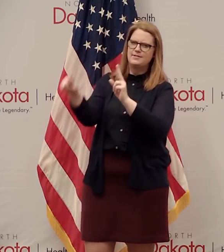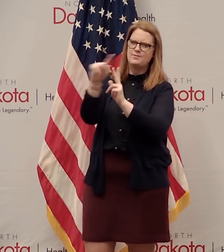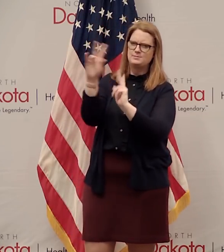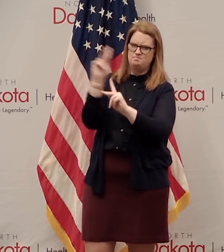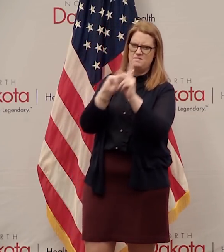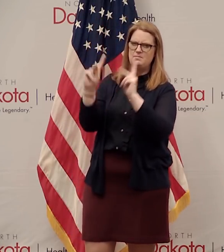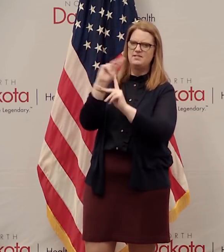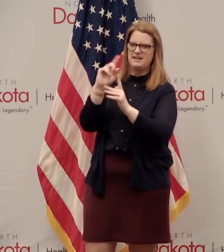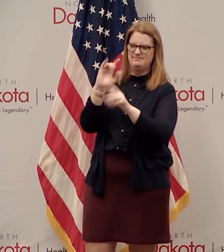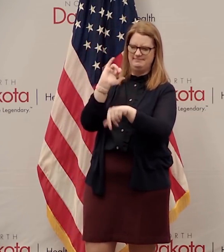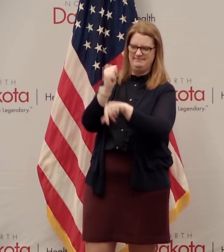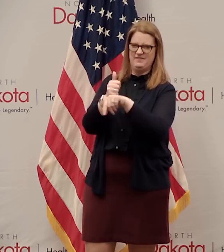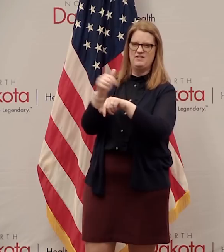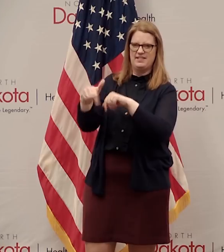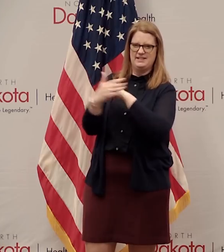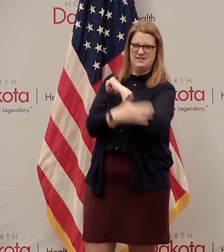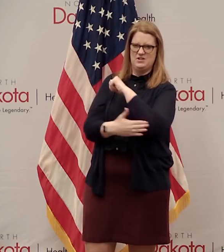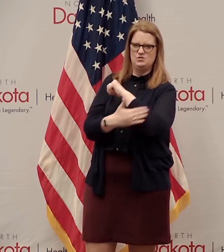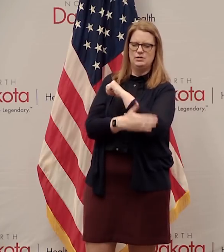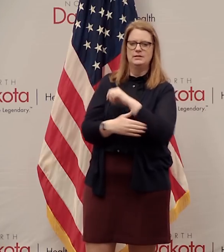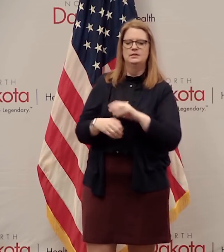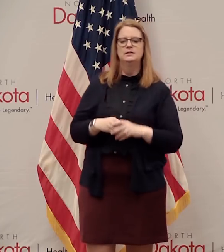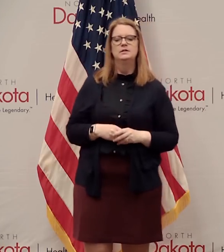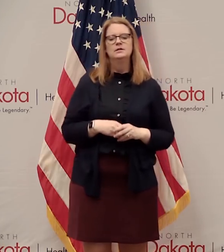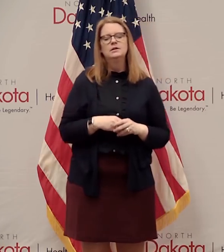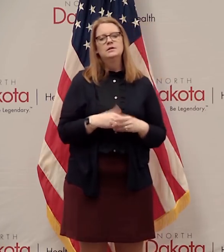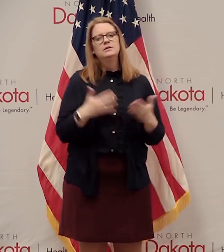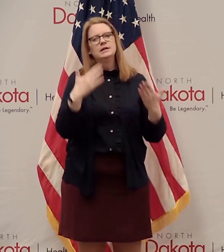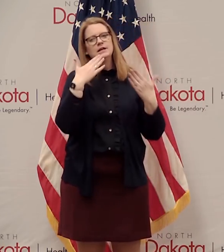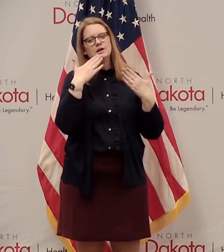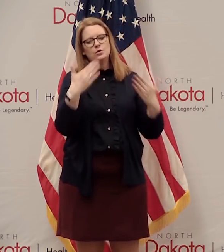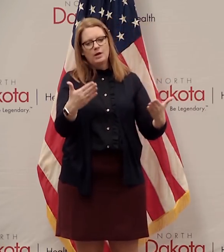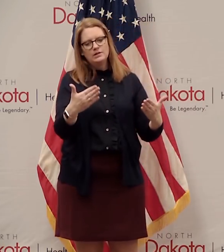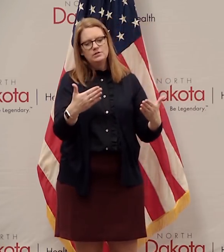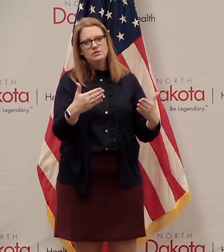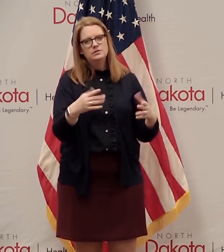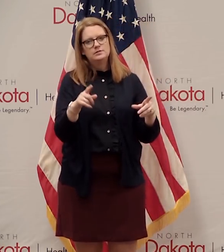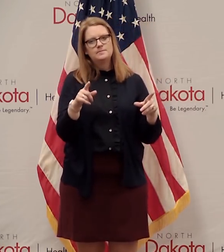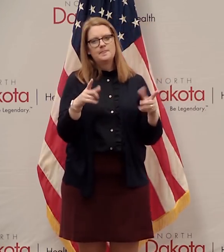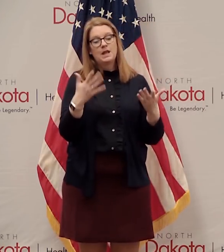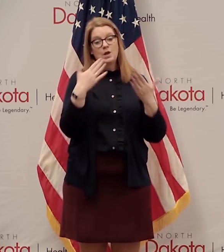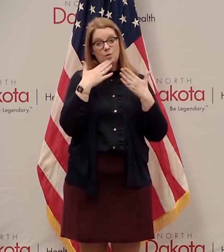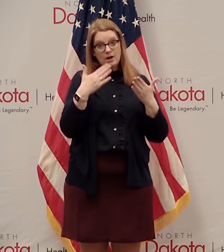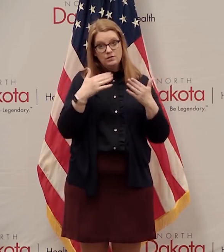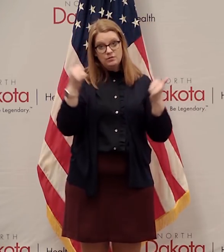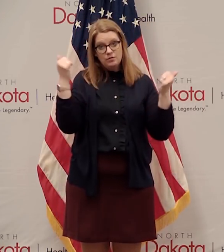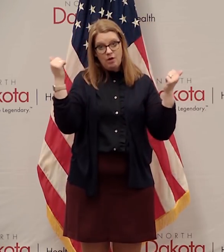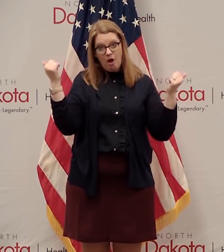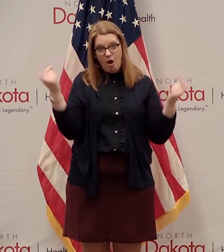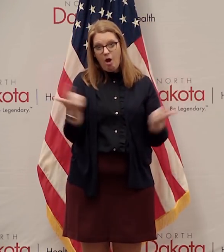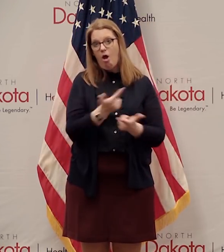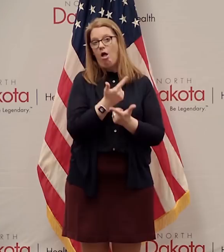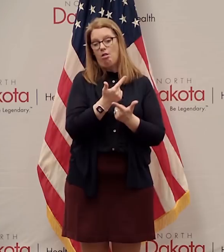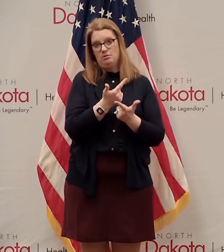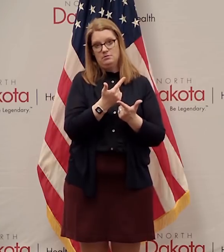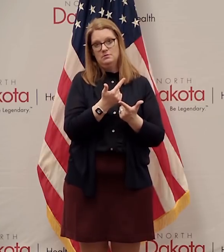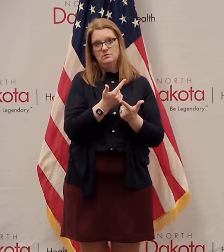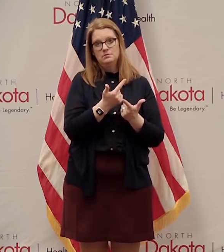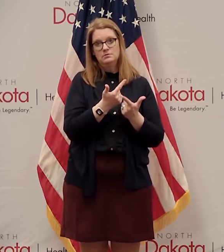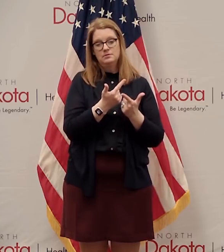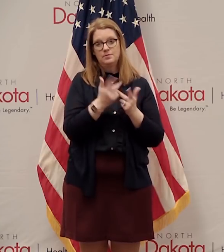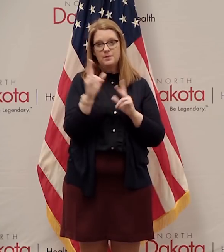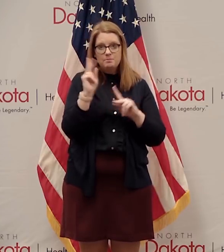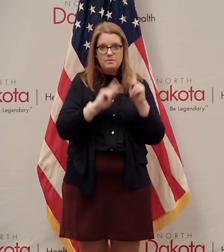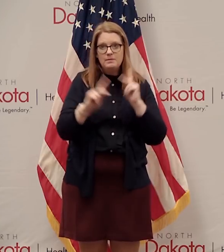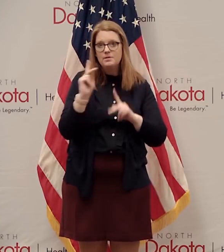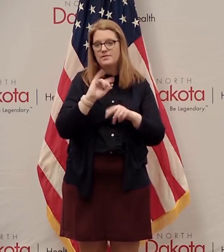today. Again, in closing, in gratitude, in addition to gratitude for all the revolutionary folks